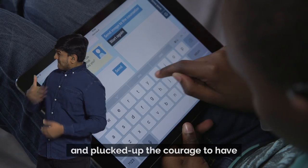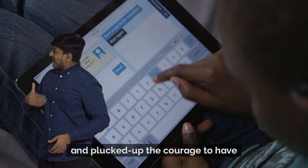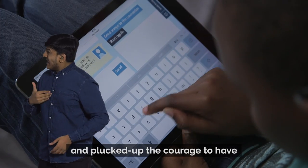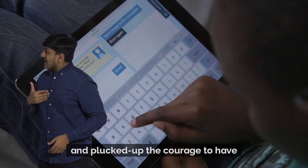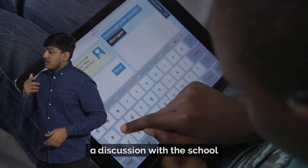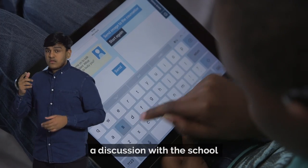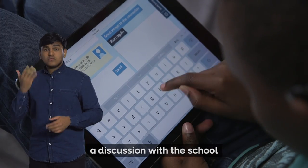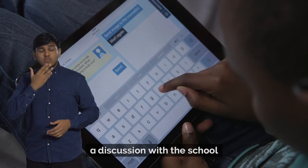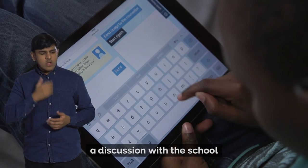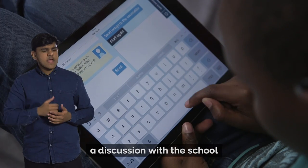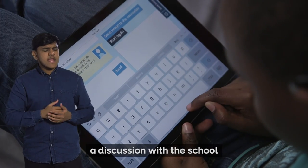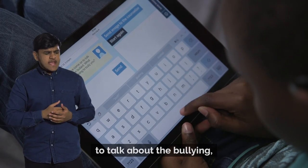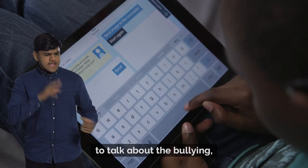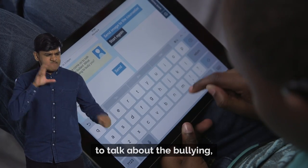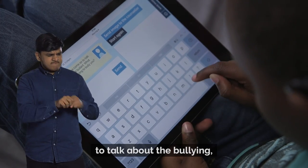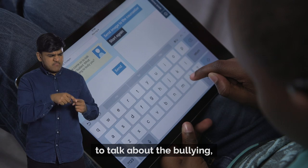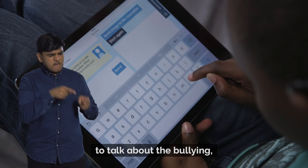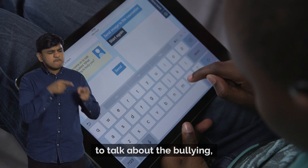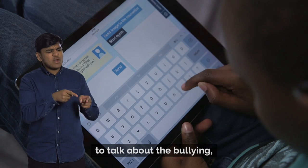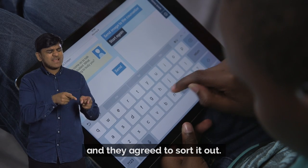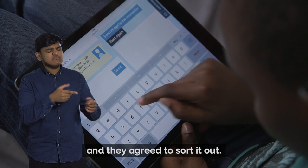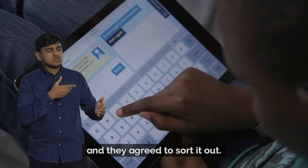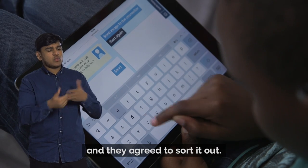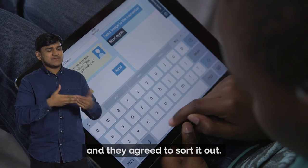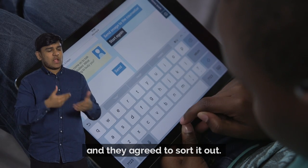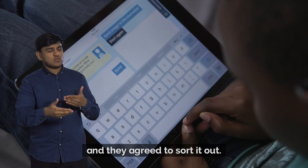a discussion with the school to talk about the bullying, and they agreed to sort it out.